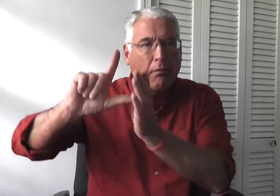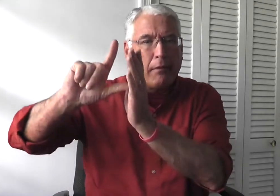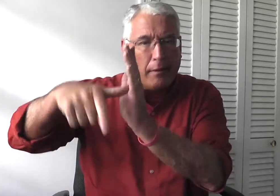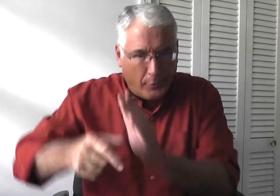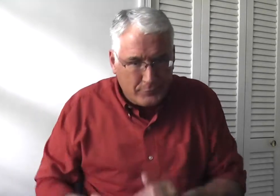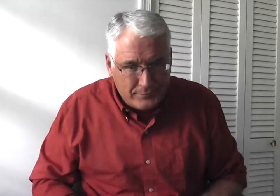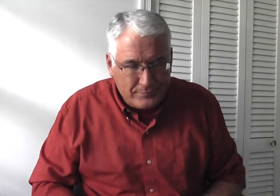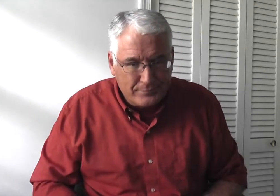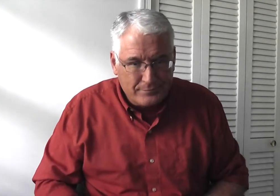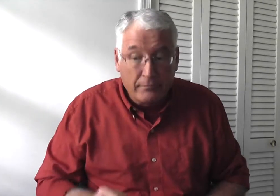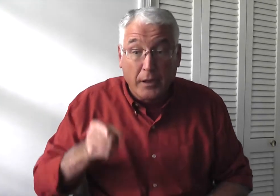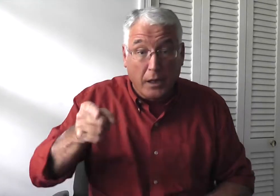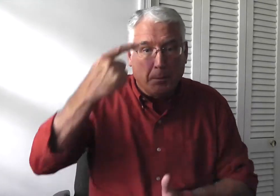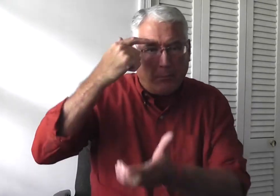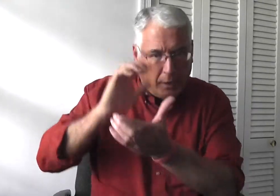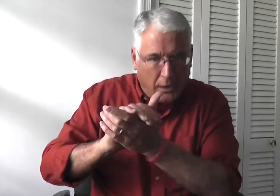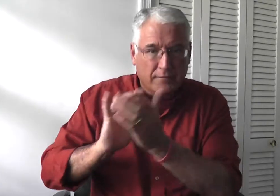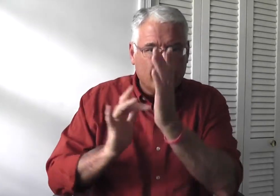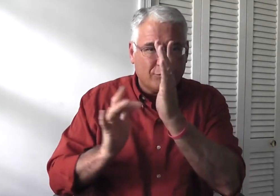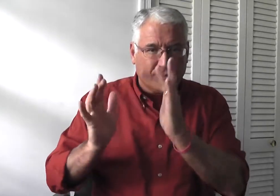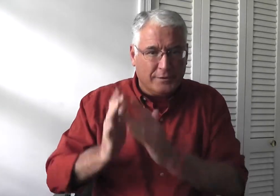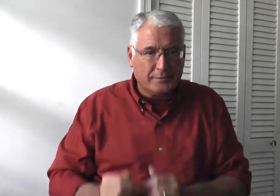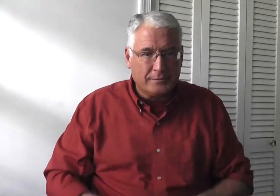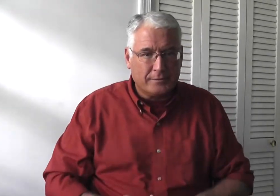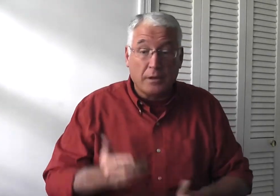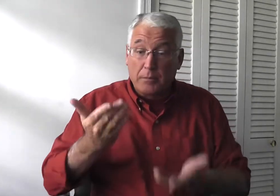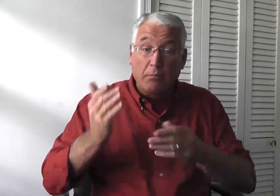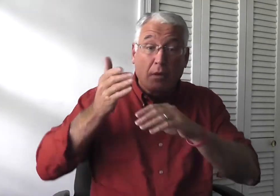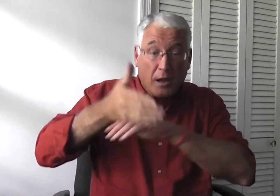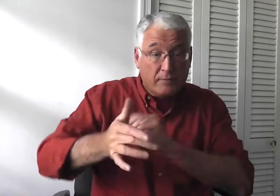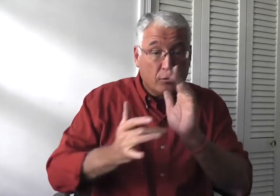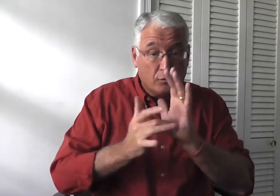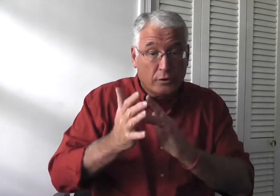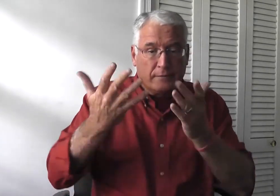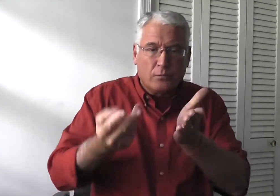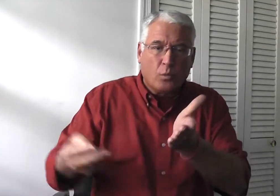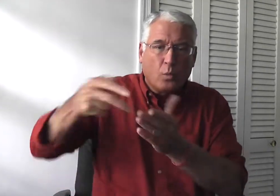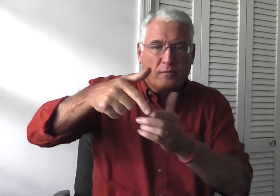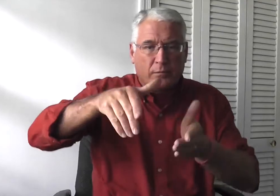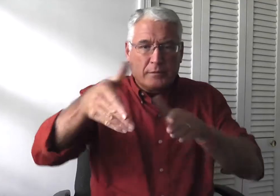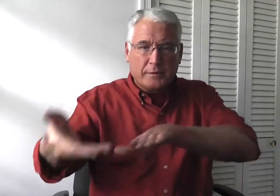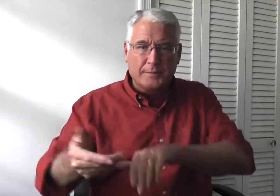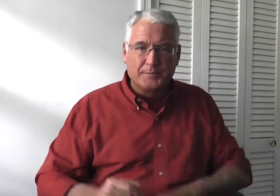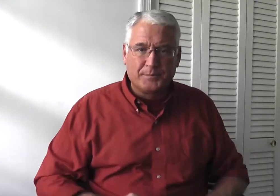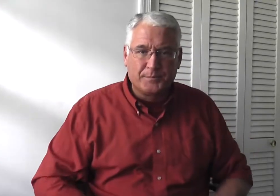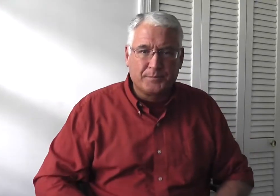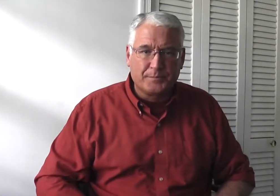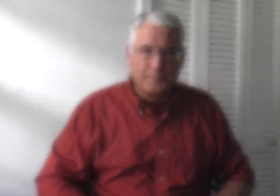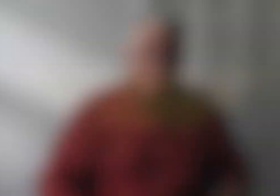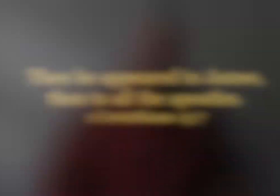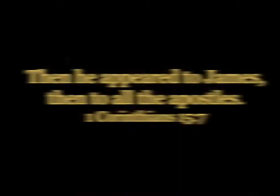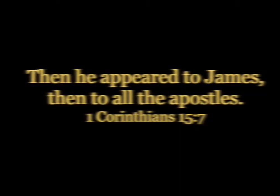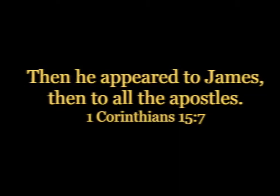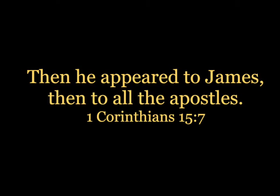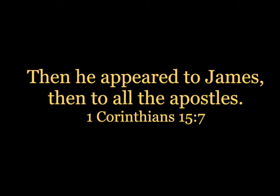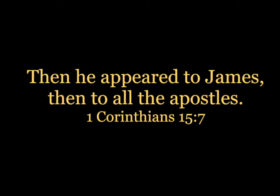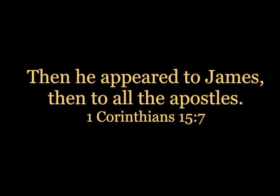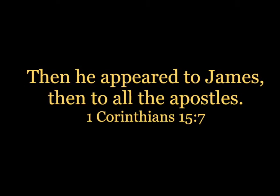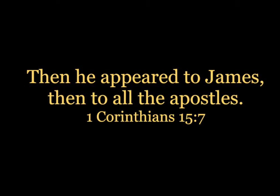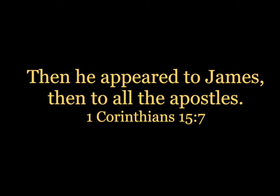believe him, not until later. And then they believed in Jesus. Maybe it was sometime after he rose from the dead. Then he appeared